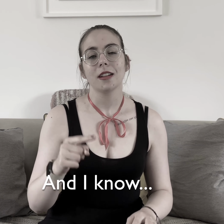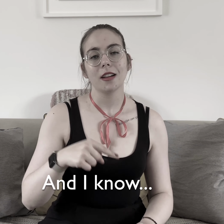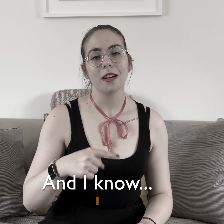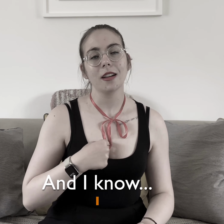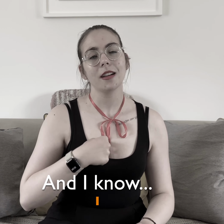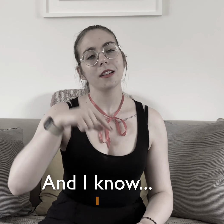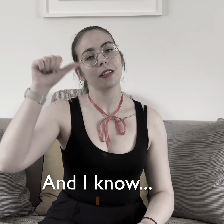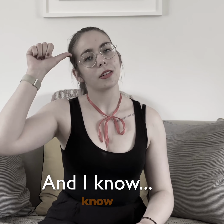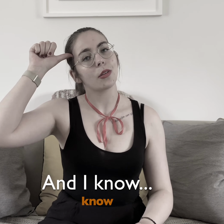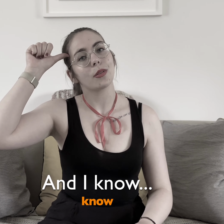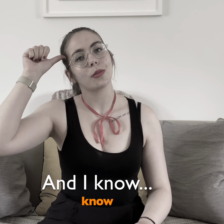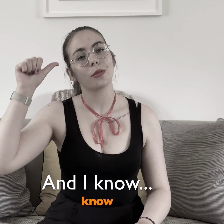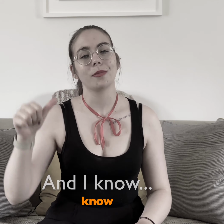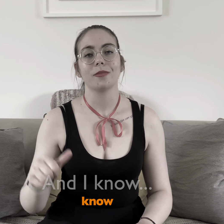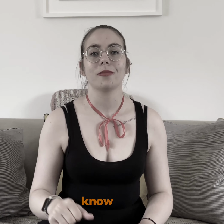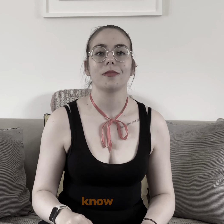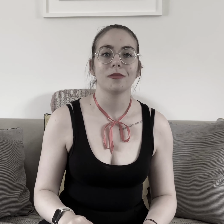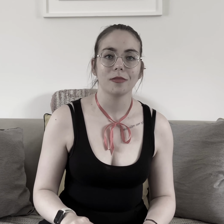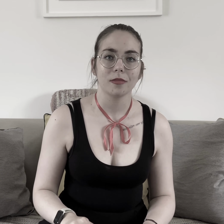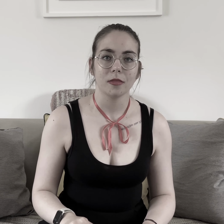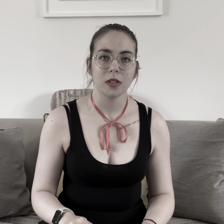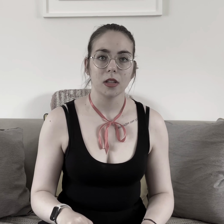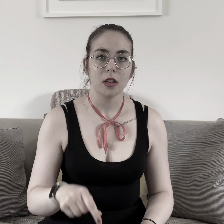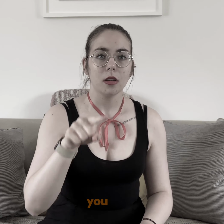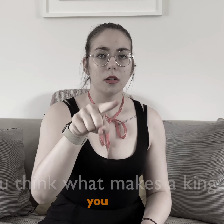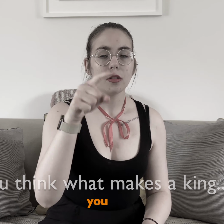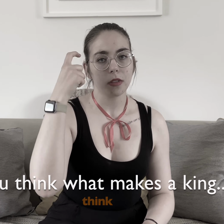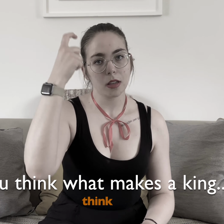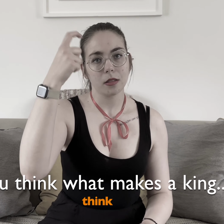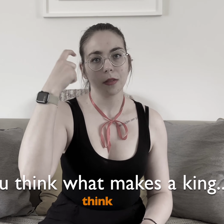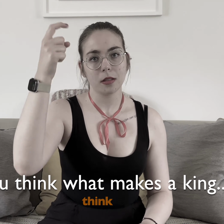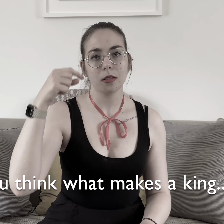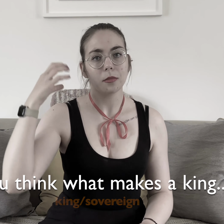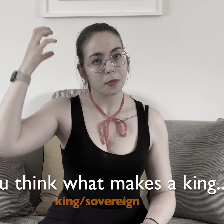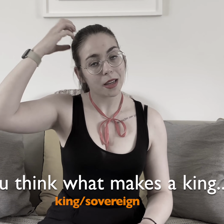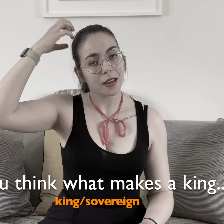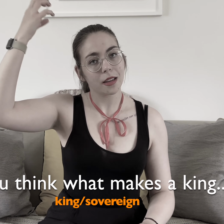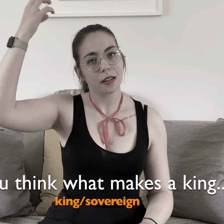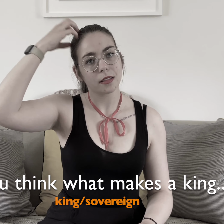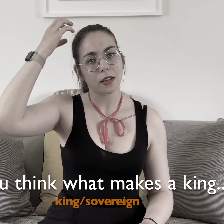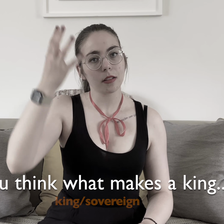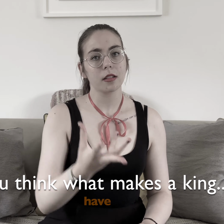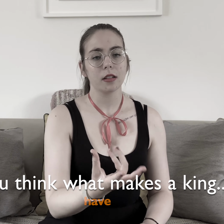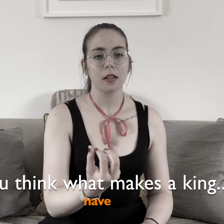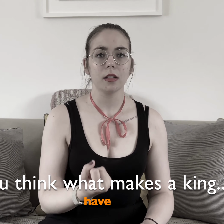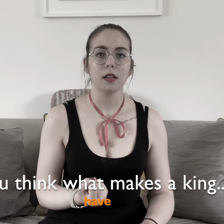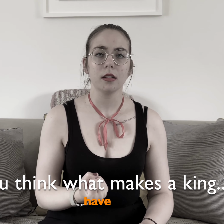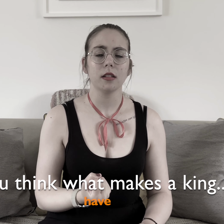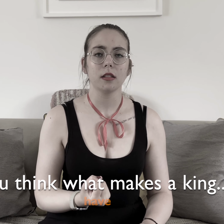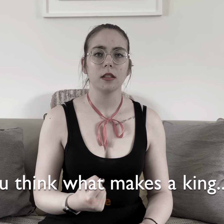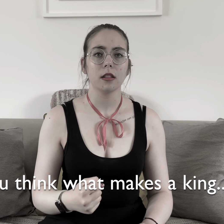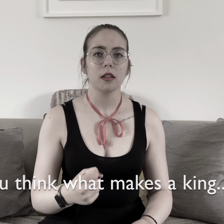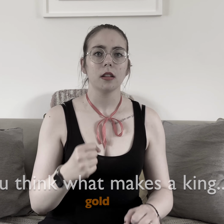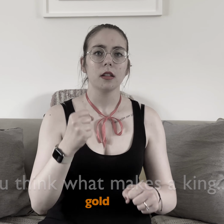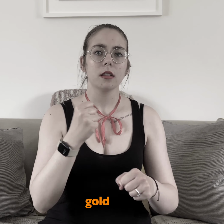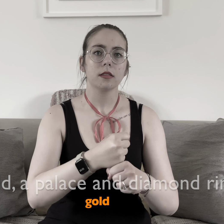I know You think that what makes a king is